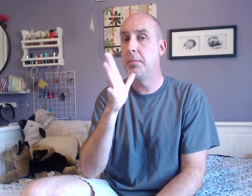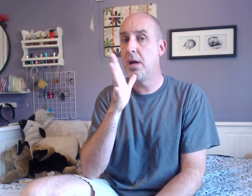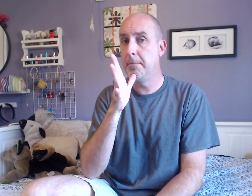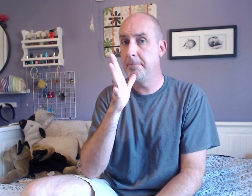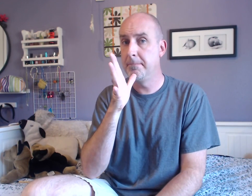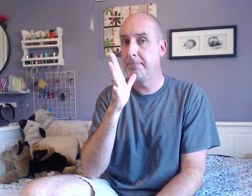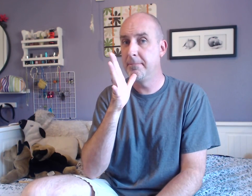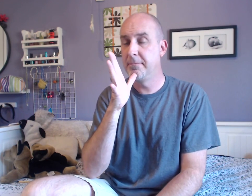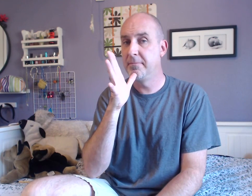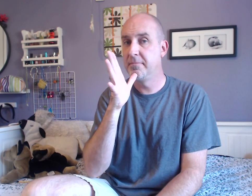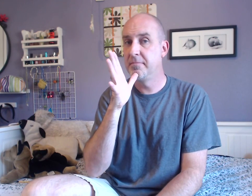Mom.